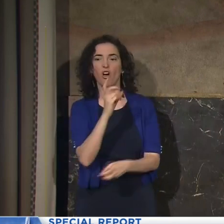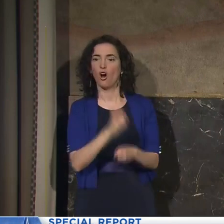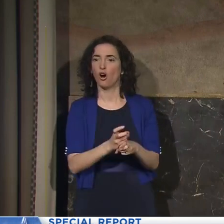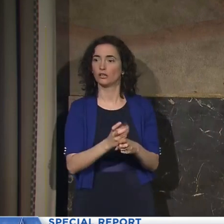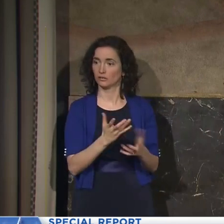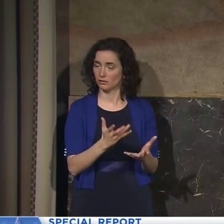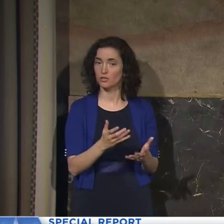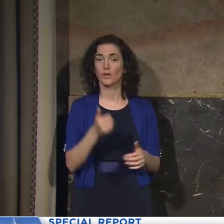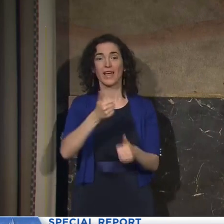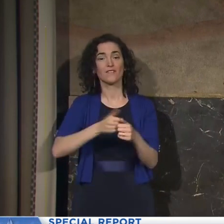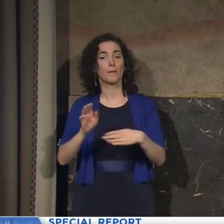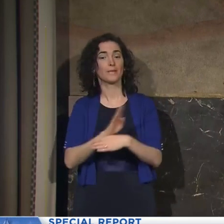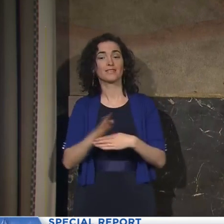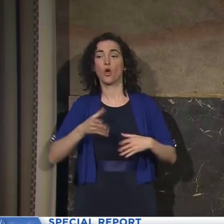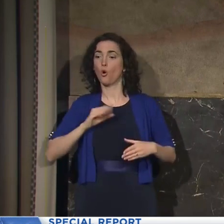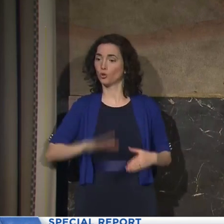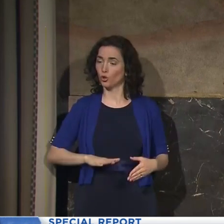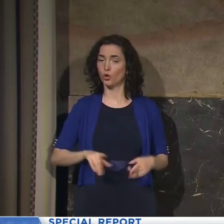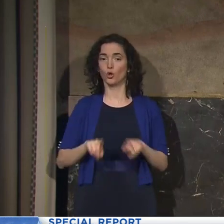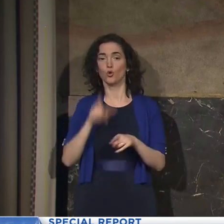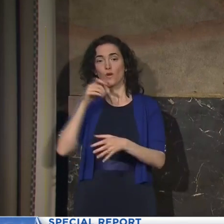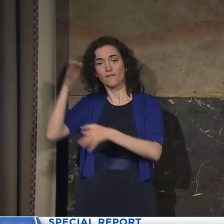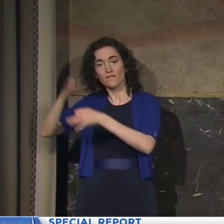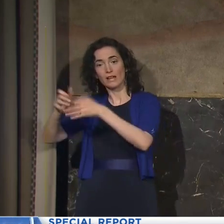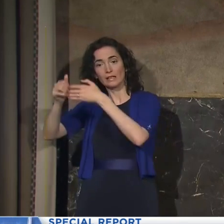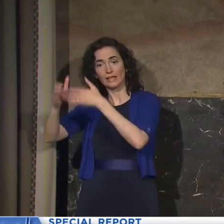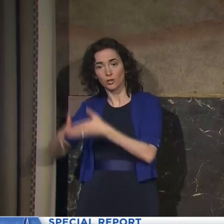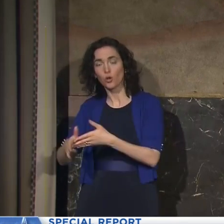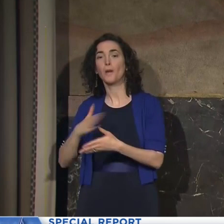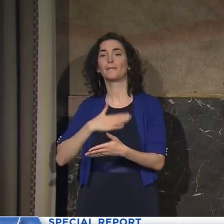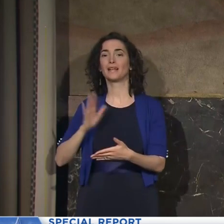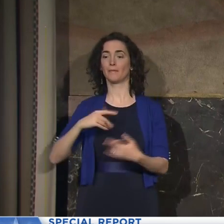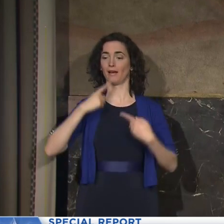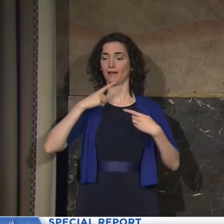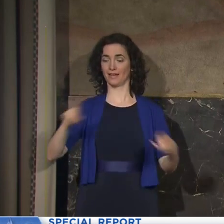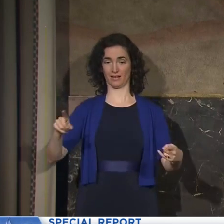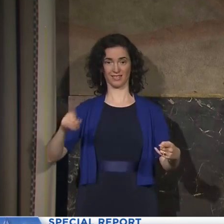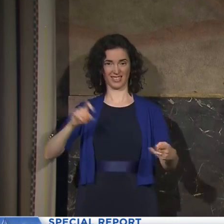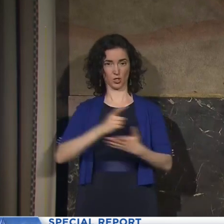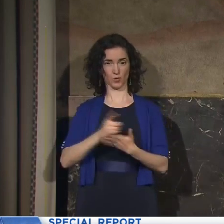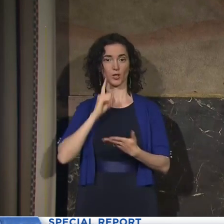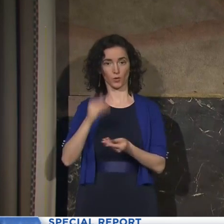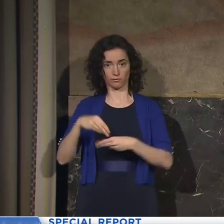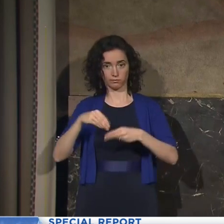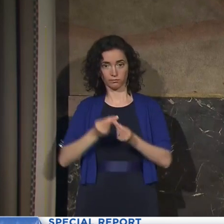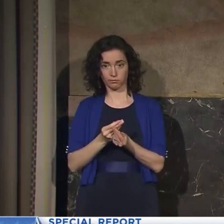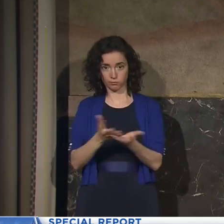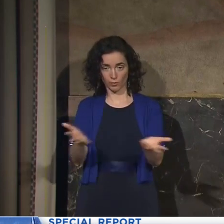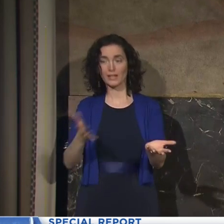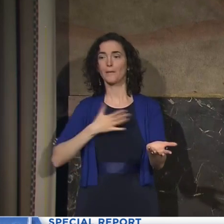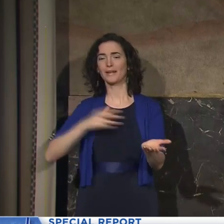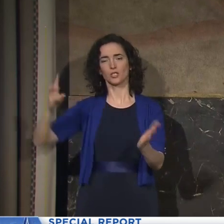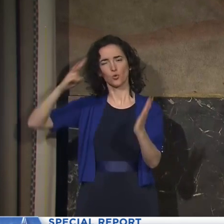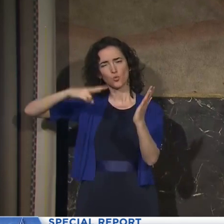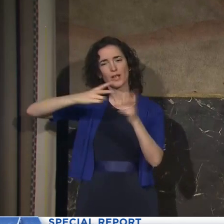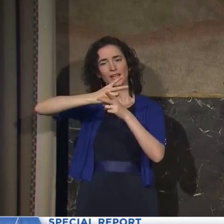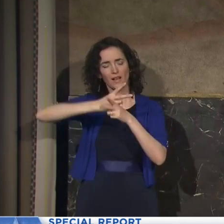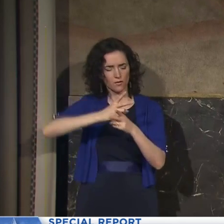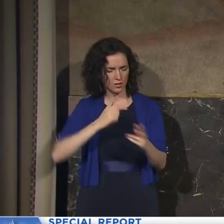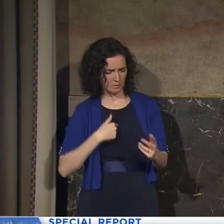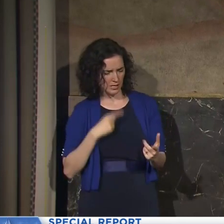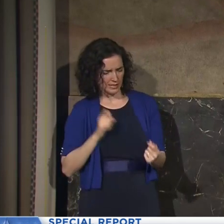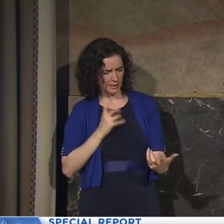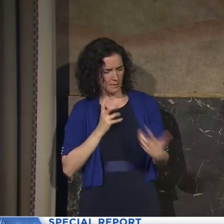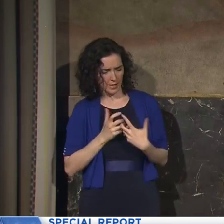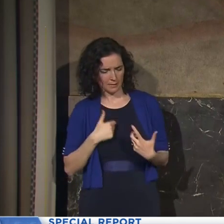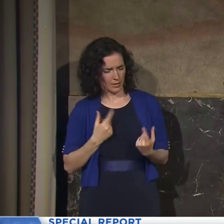leader should read the proclamation closely to understand how it applies to them when it is released later this week. And I would remind the business